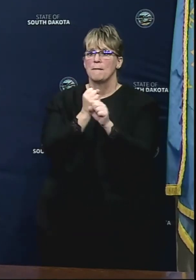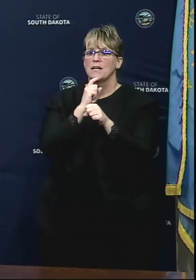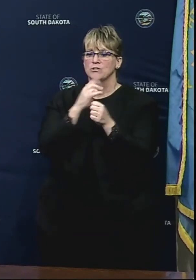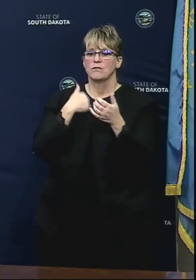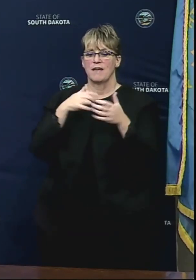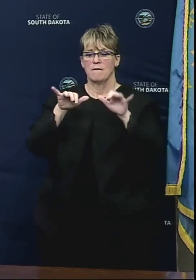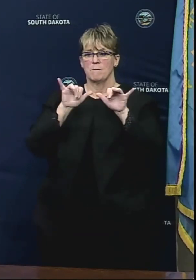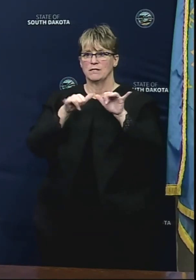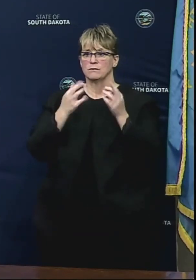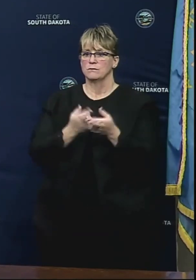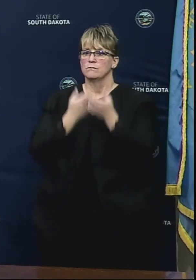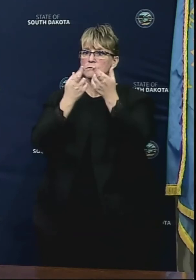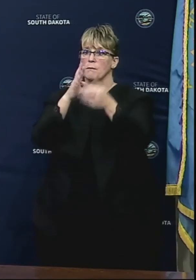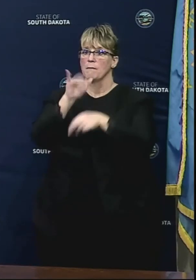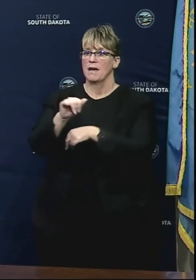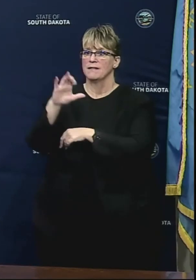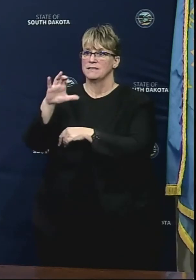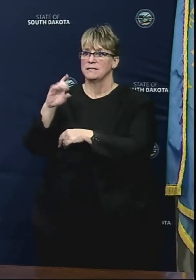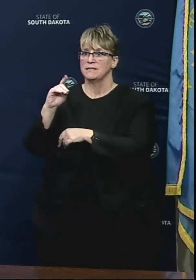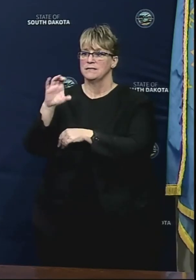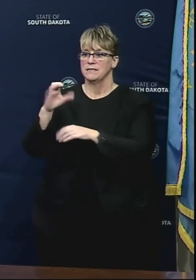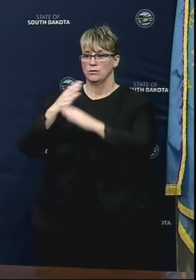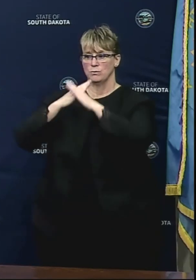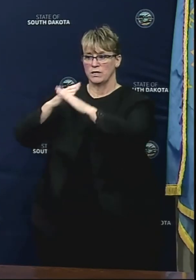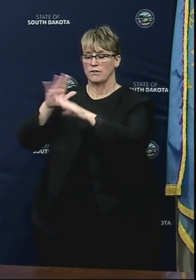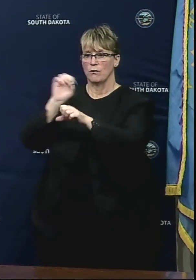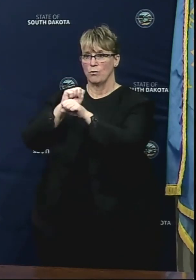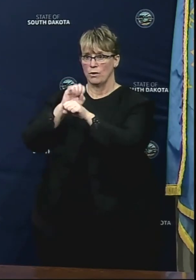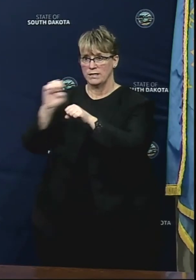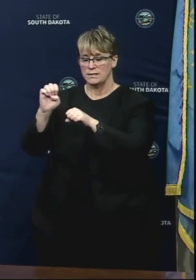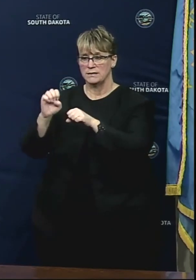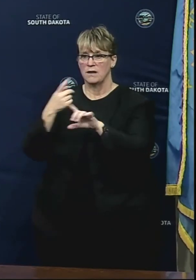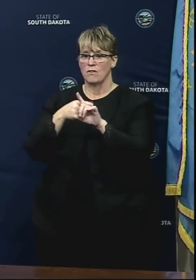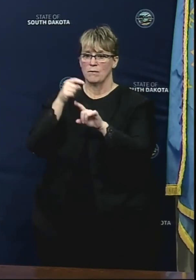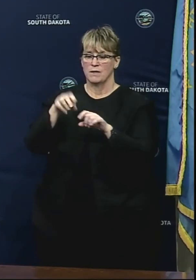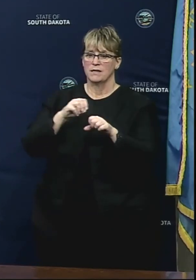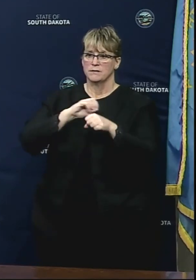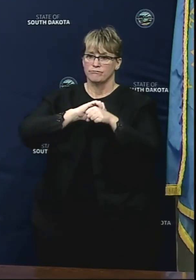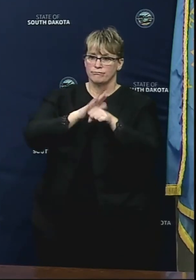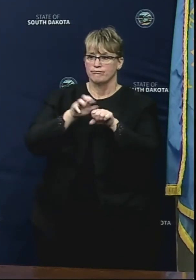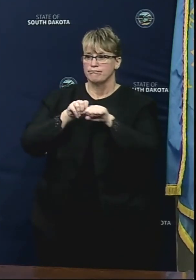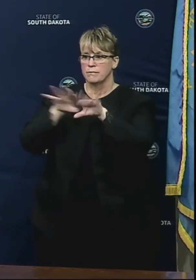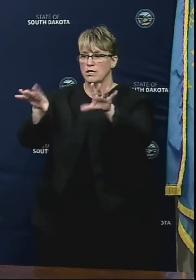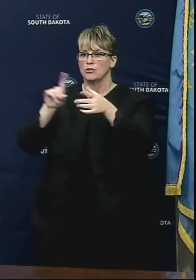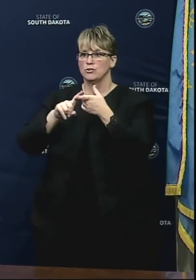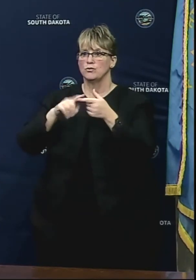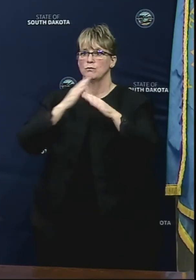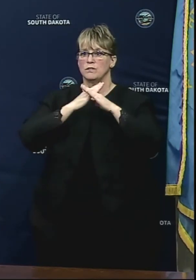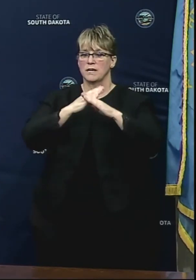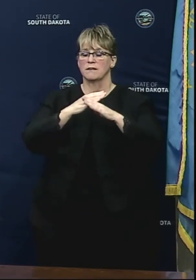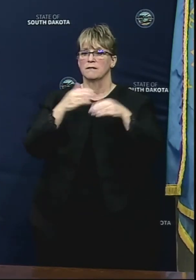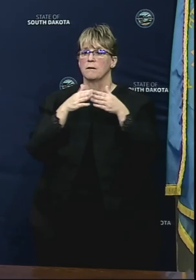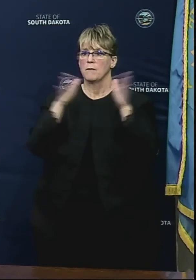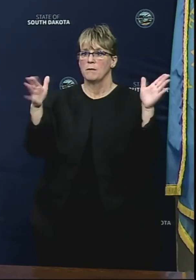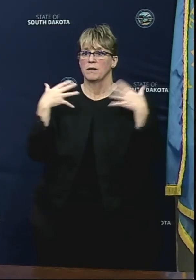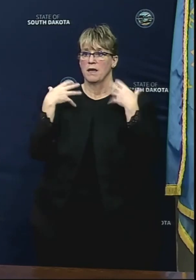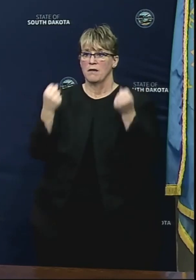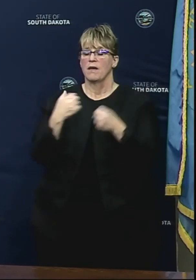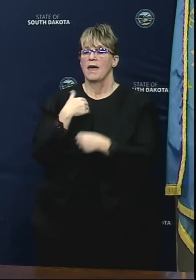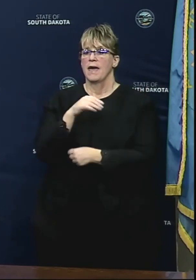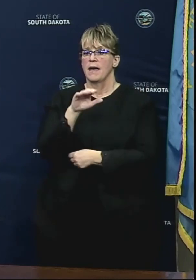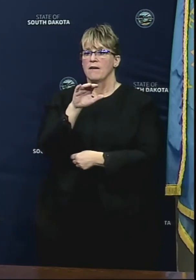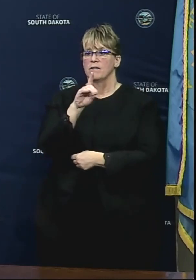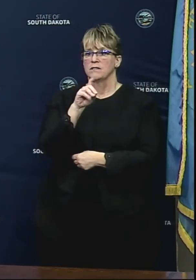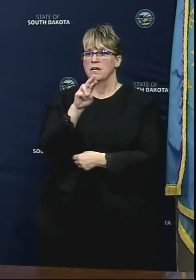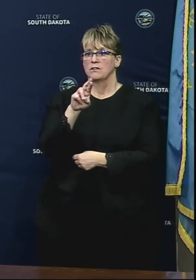measures that are recommended by the CDC to protect their employees from this virus and also to protect the public health. I will let Dr.